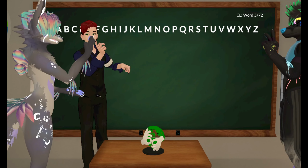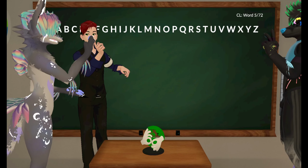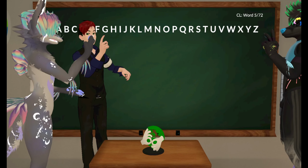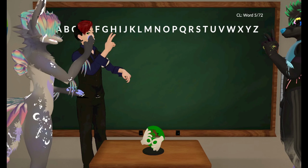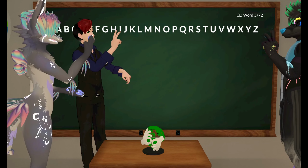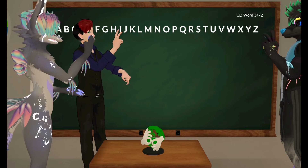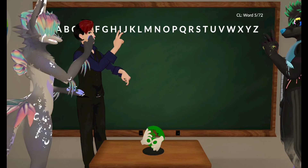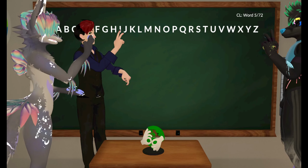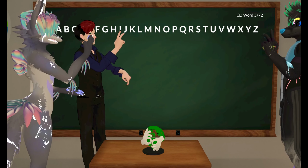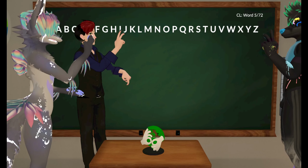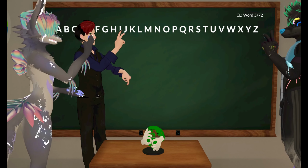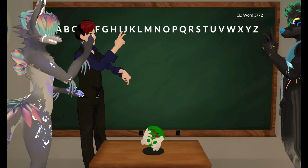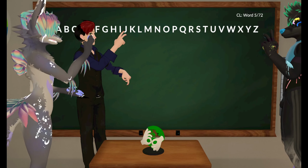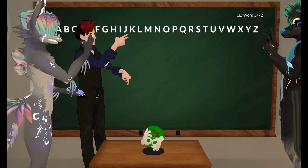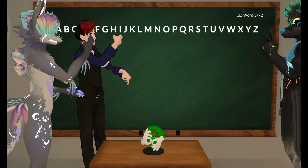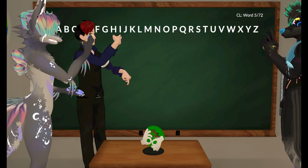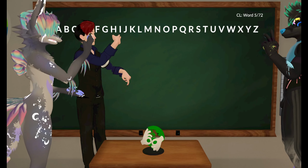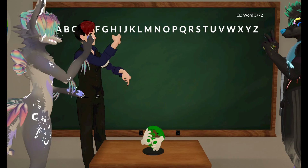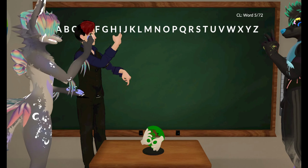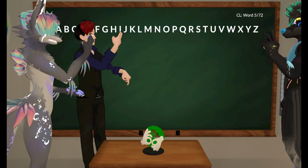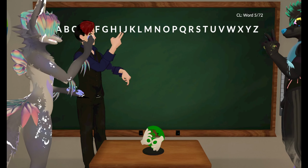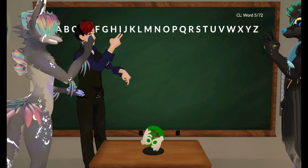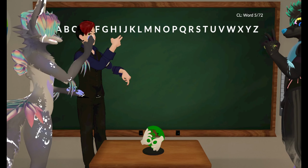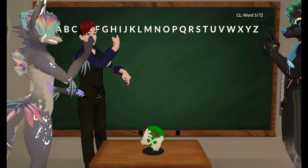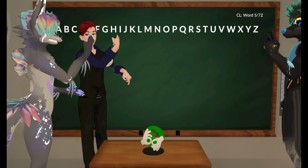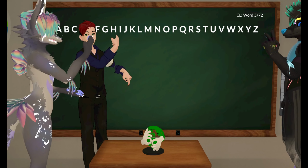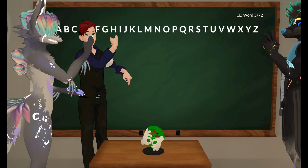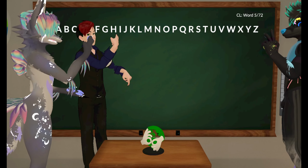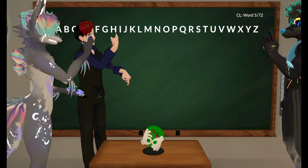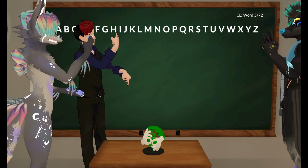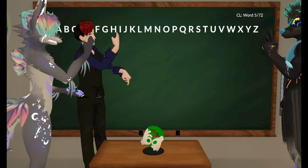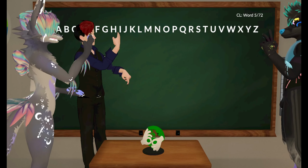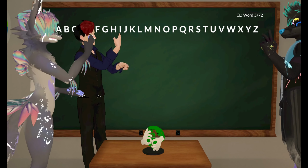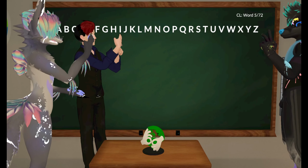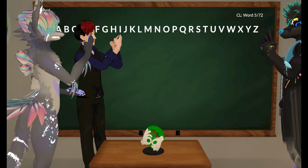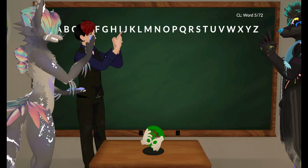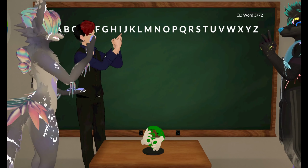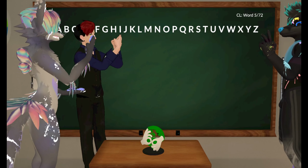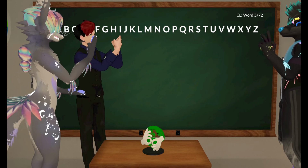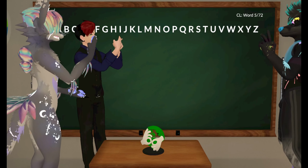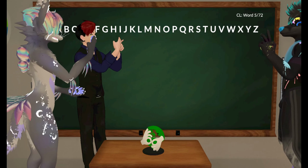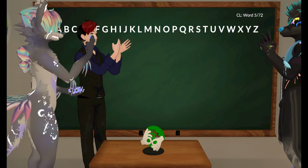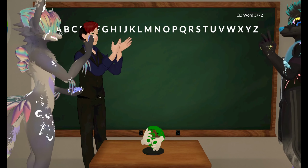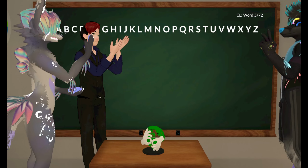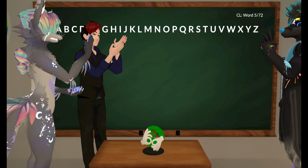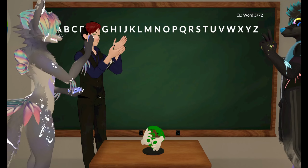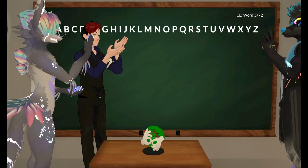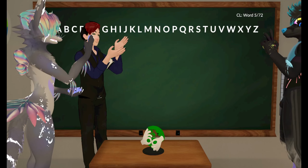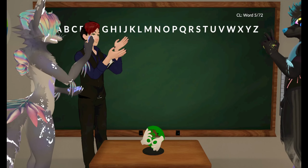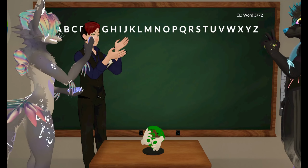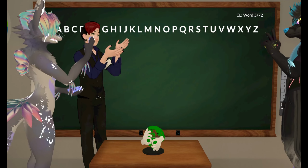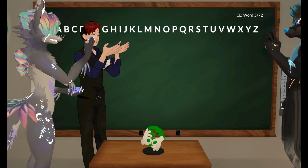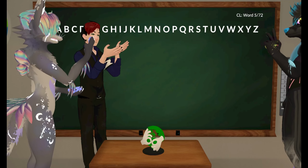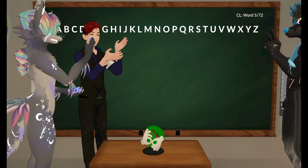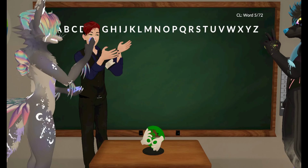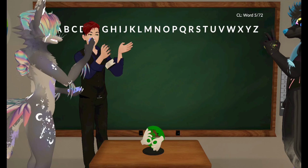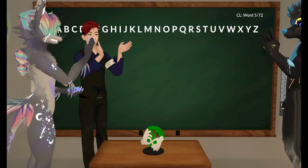So for general VR, they have to do an H, but they kind of like do it off to the side and kind of at a weird angle. Again, it's just adapted for it,